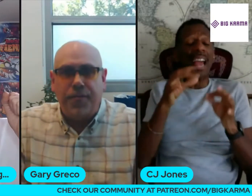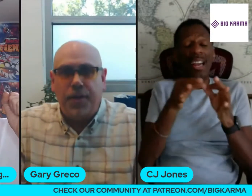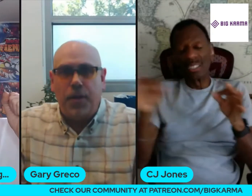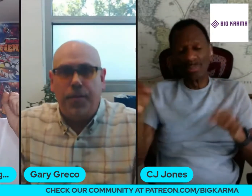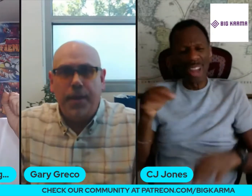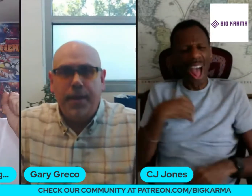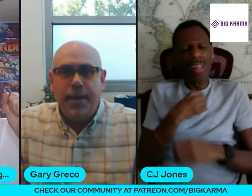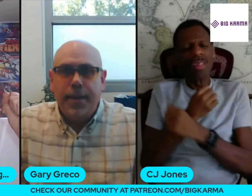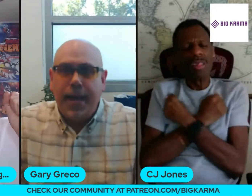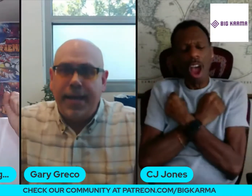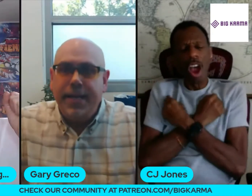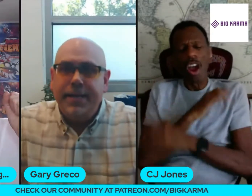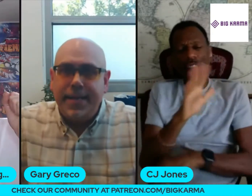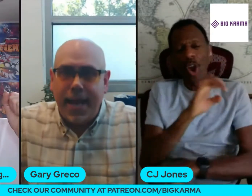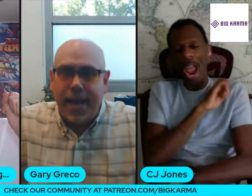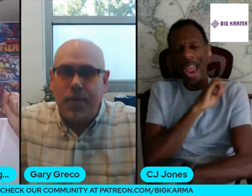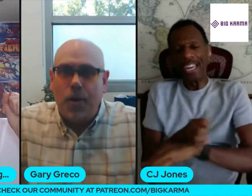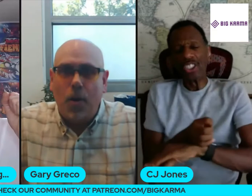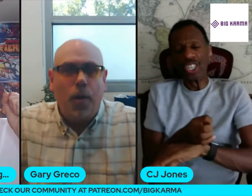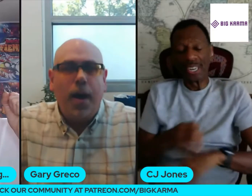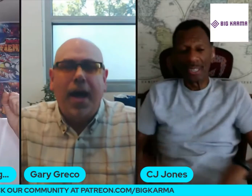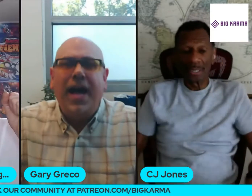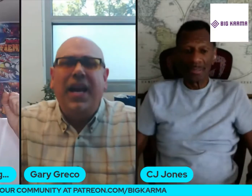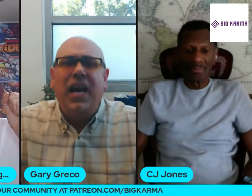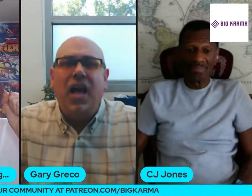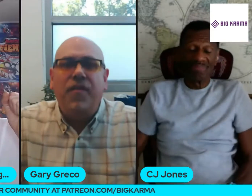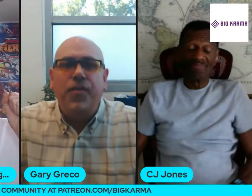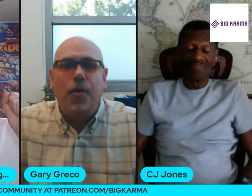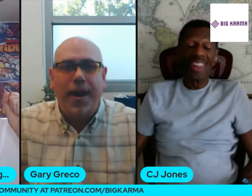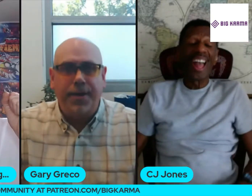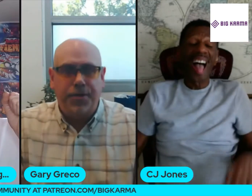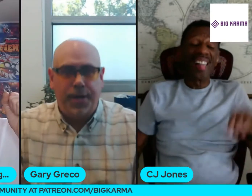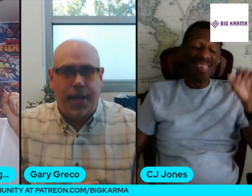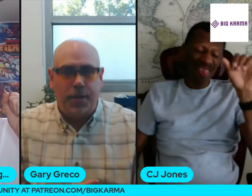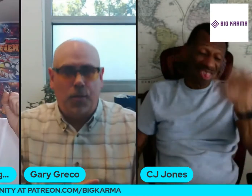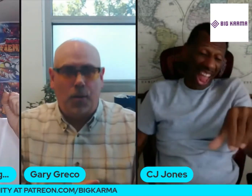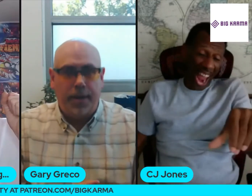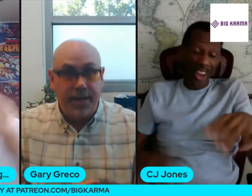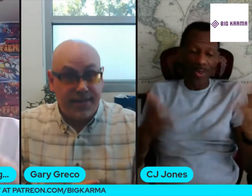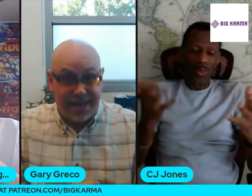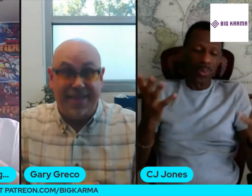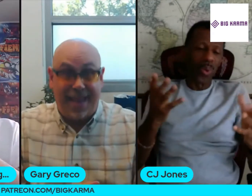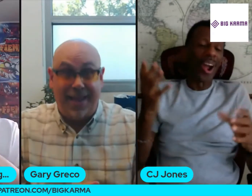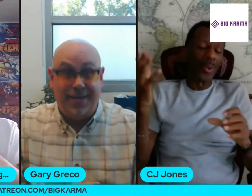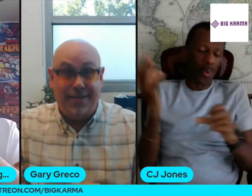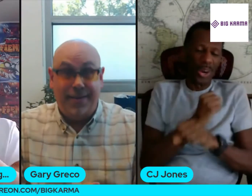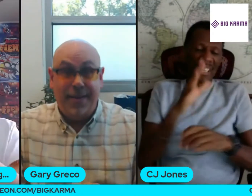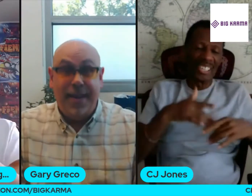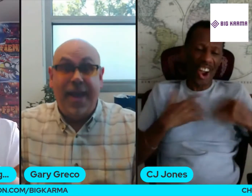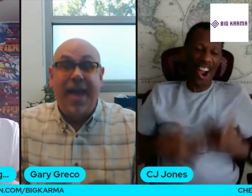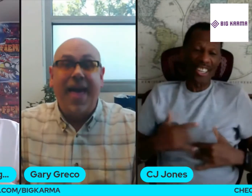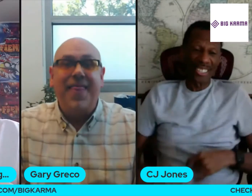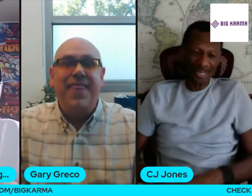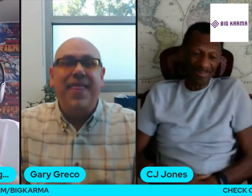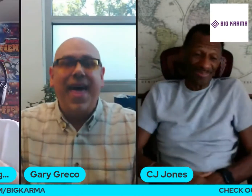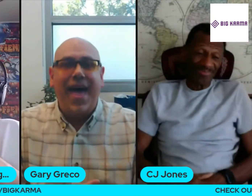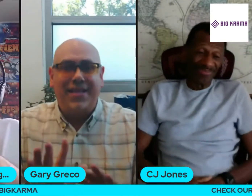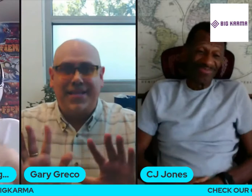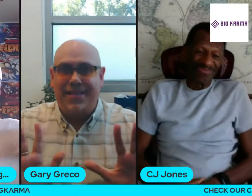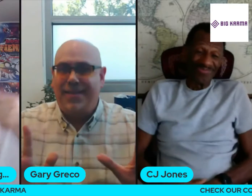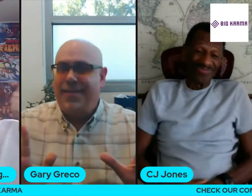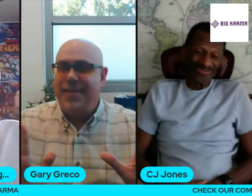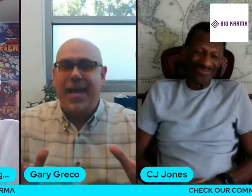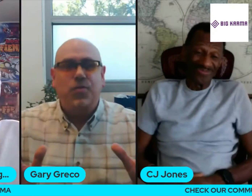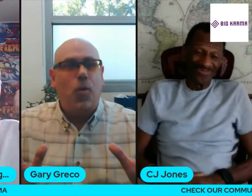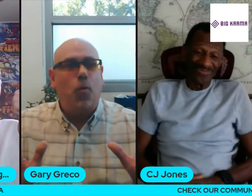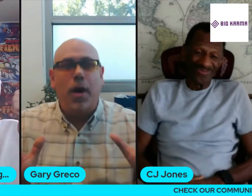for the film. And he said, quote, I love your energy, end quote. He said that. And I agree with